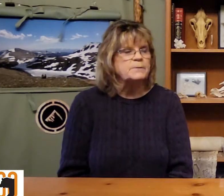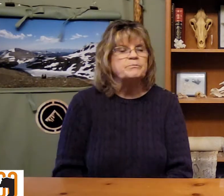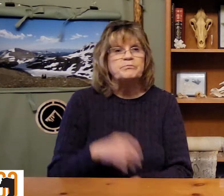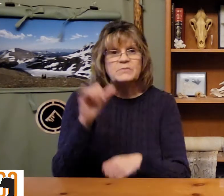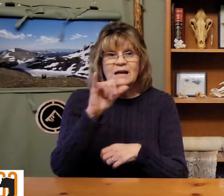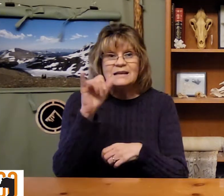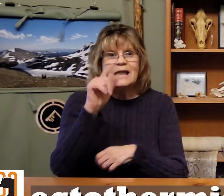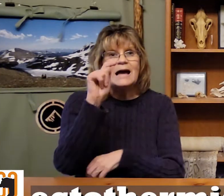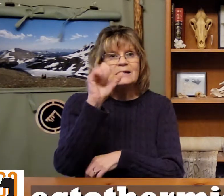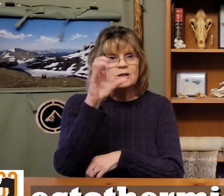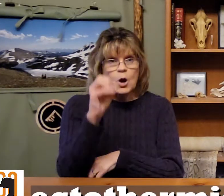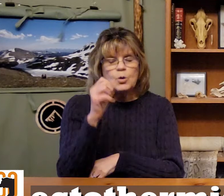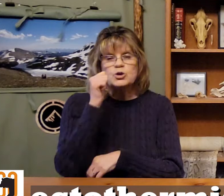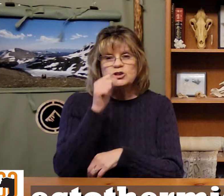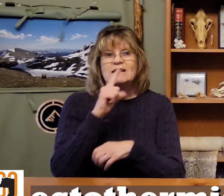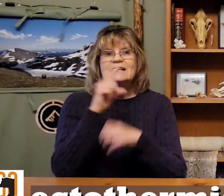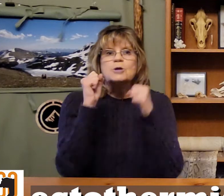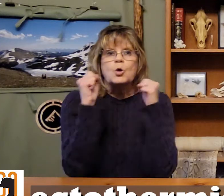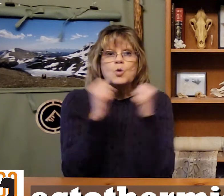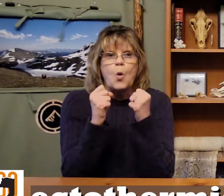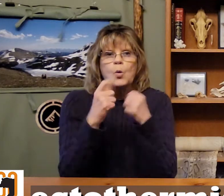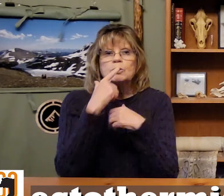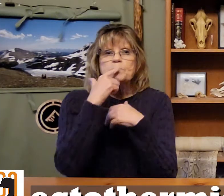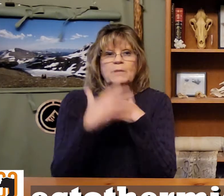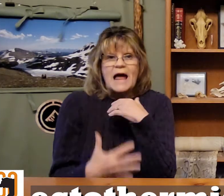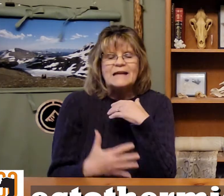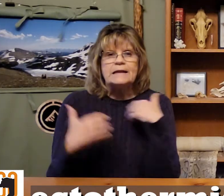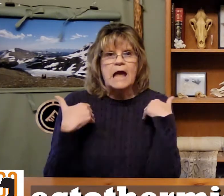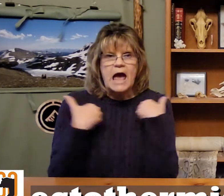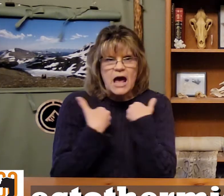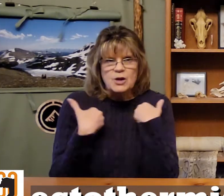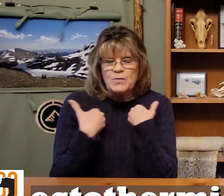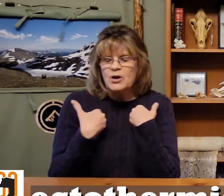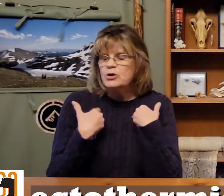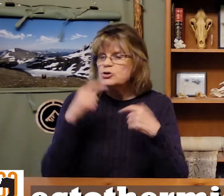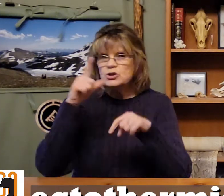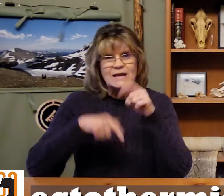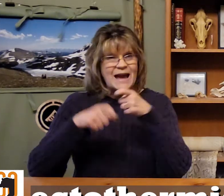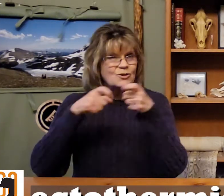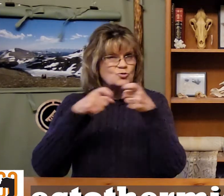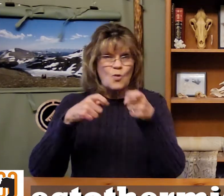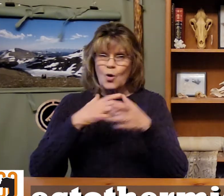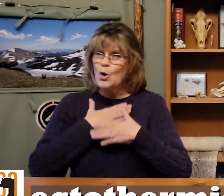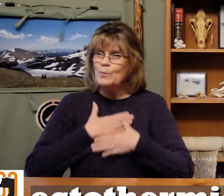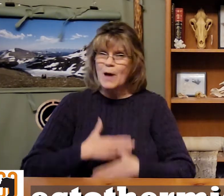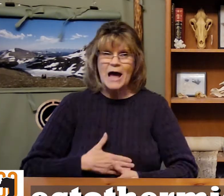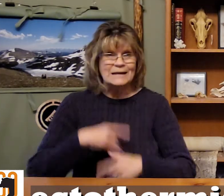Like Taco, she is a cold-blooded animal, which means she can't control her body temperature.